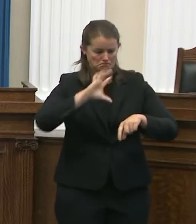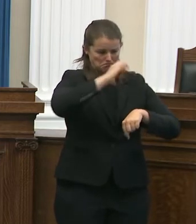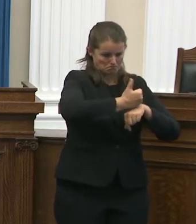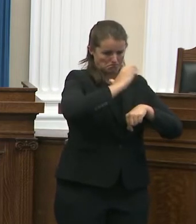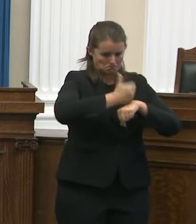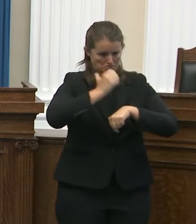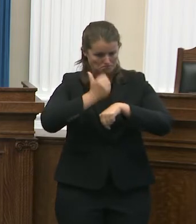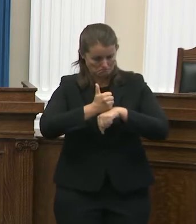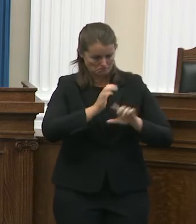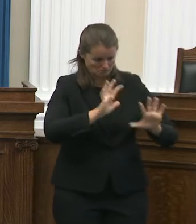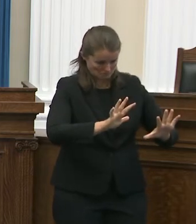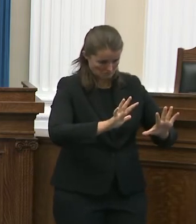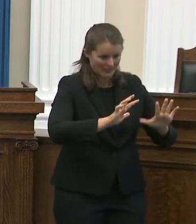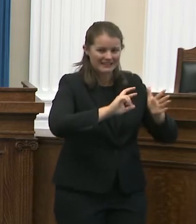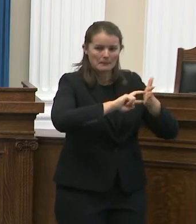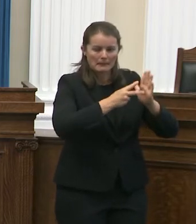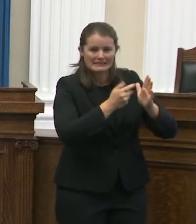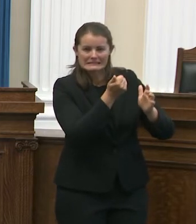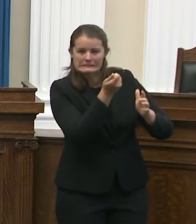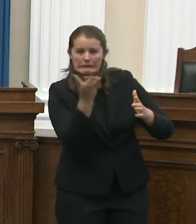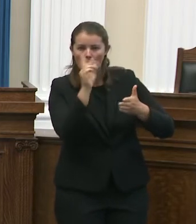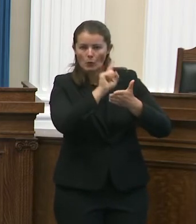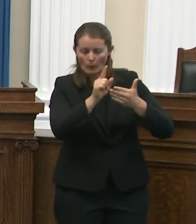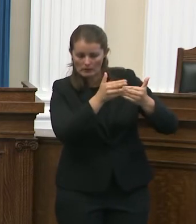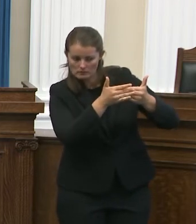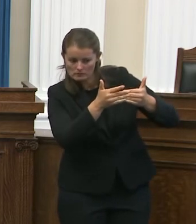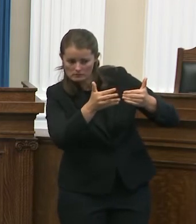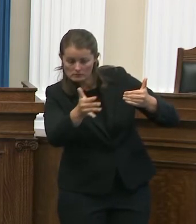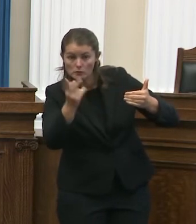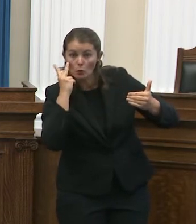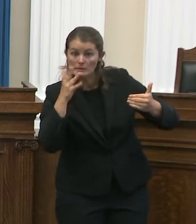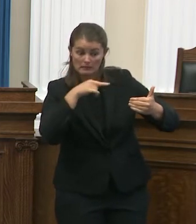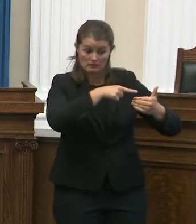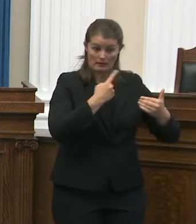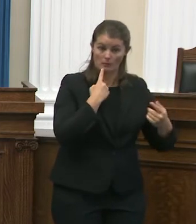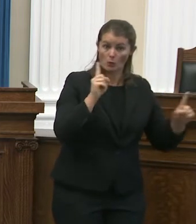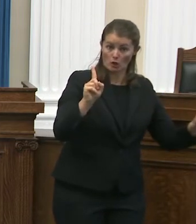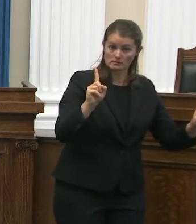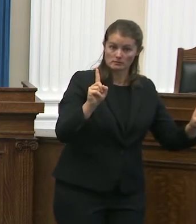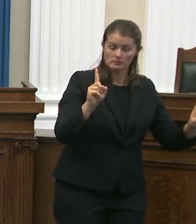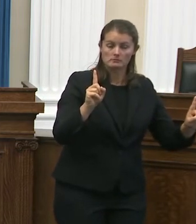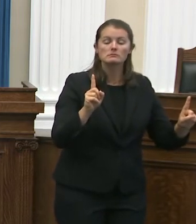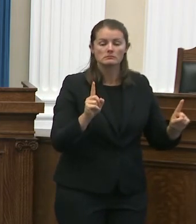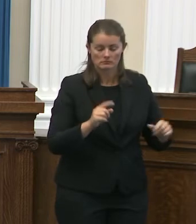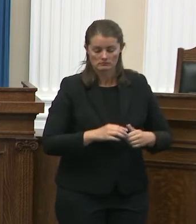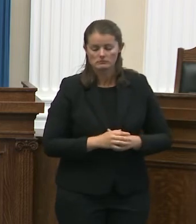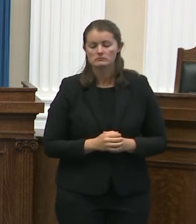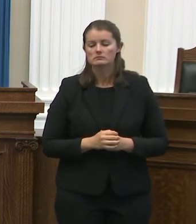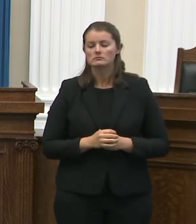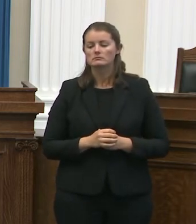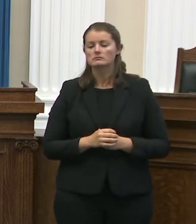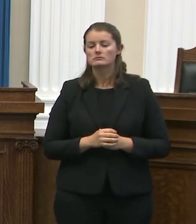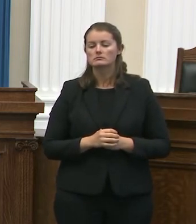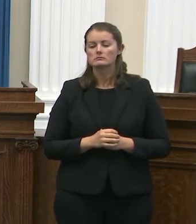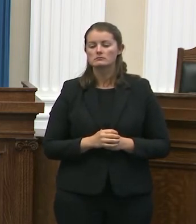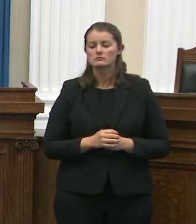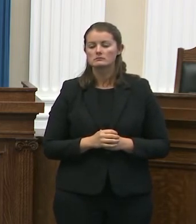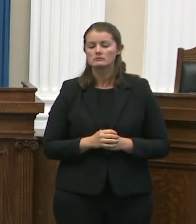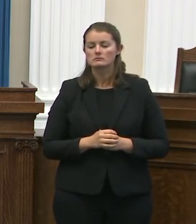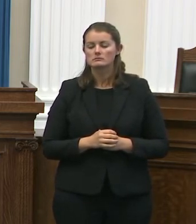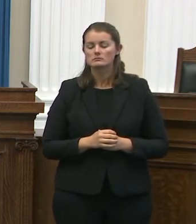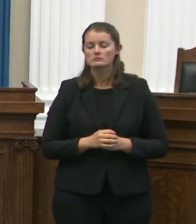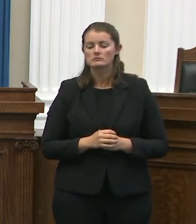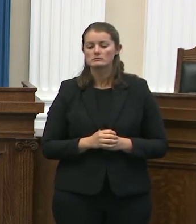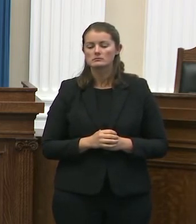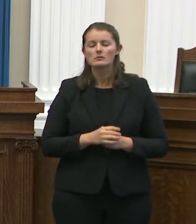reflect in our case data, but these measures will help us battle this virus. While we know the case data may take some